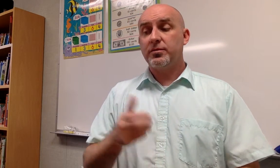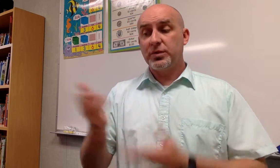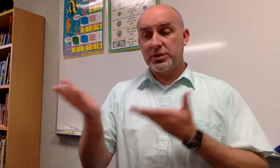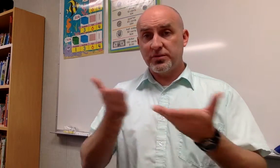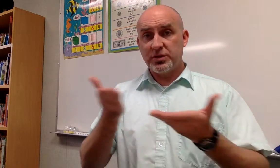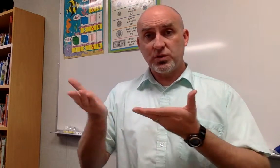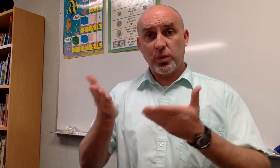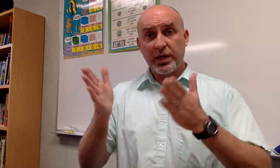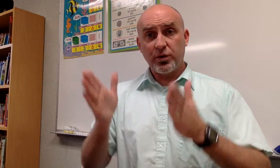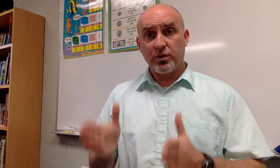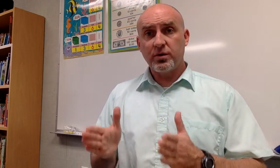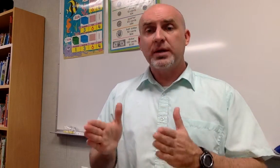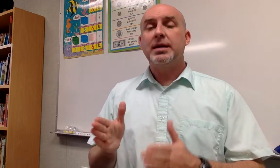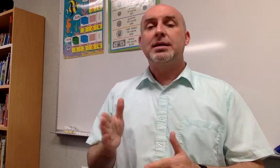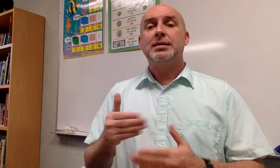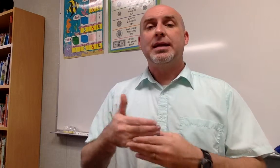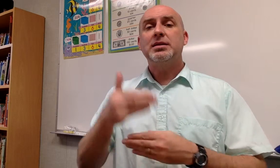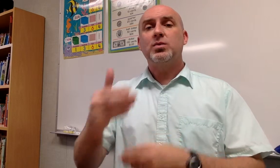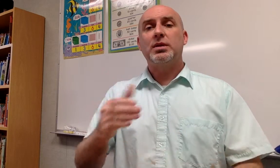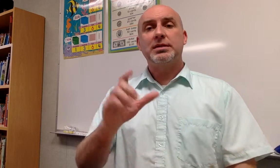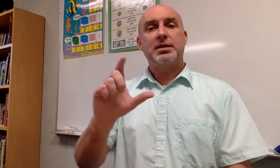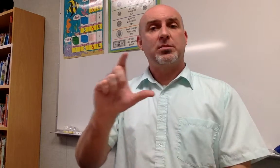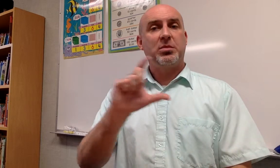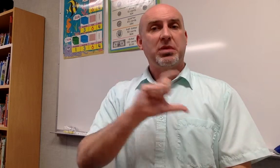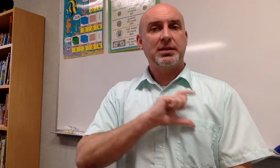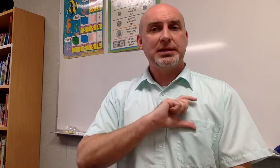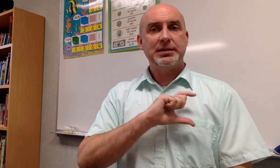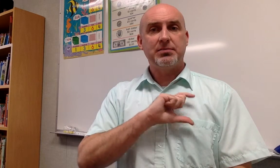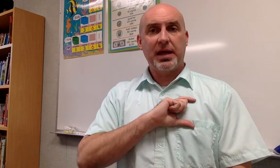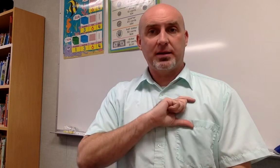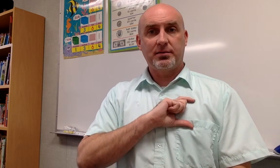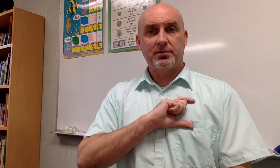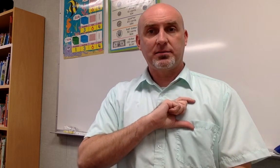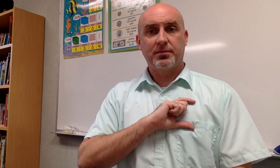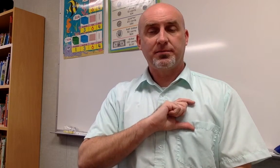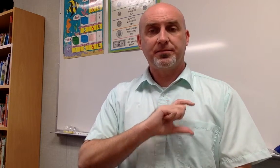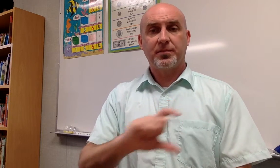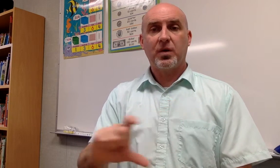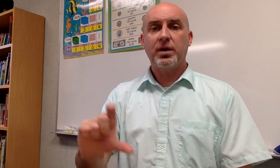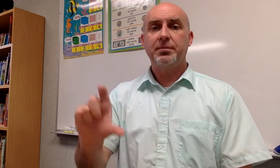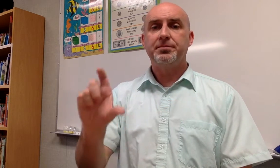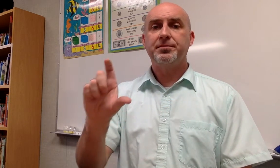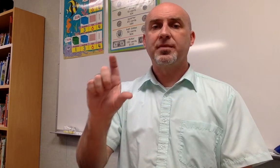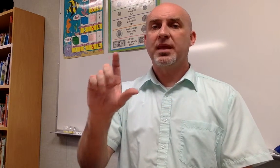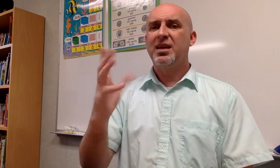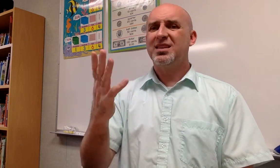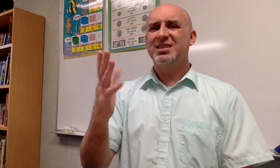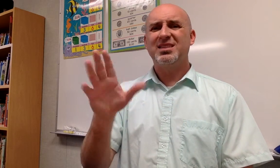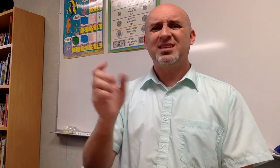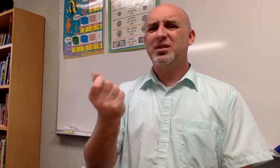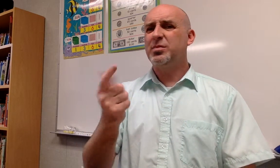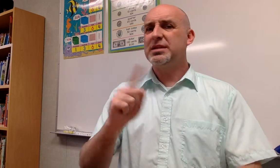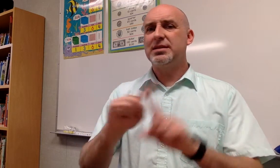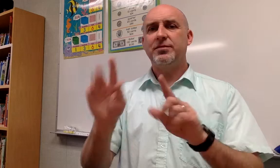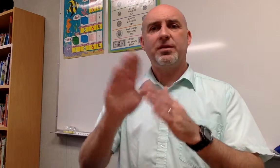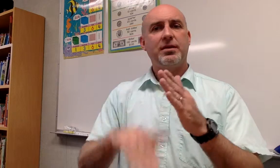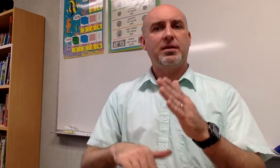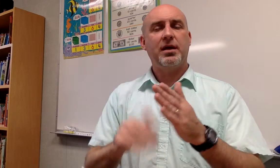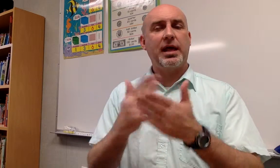just finished waiter. Next one is going to be policeman. All right? This is a little bit different hand